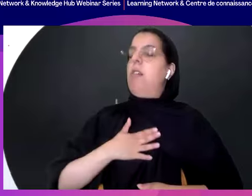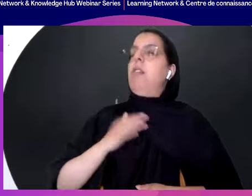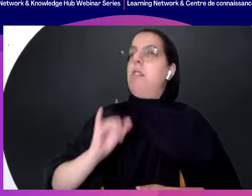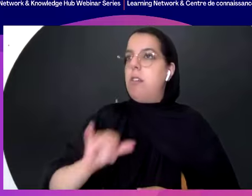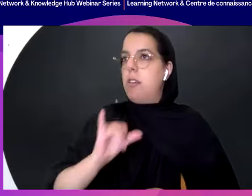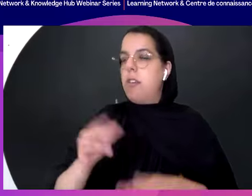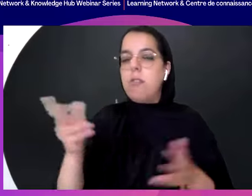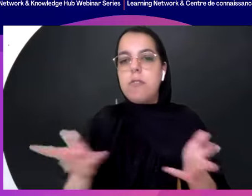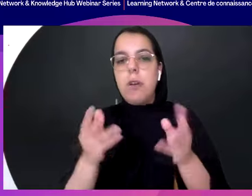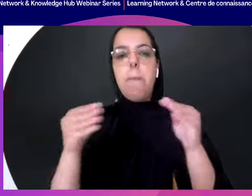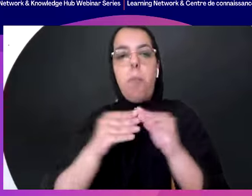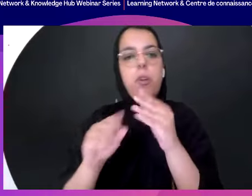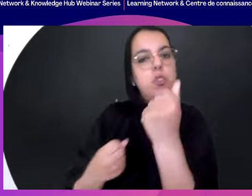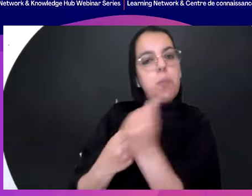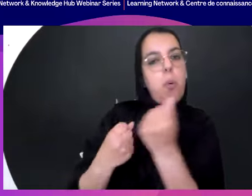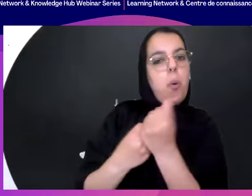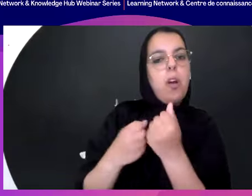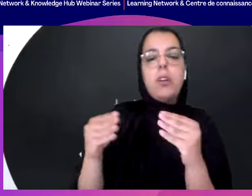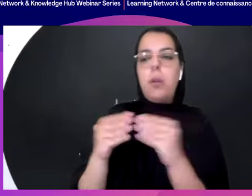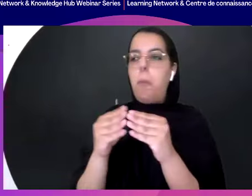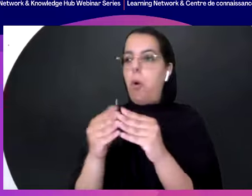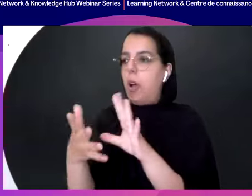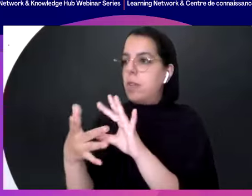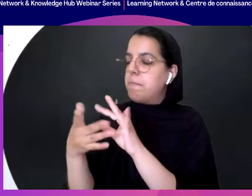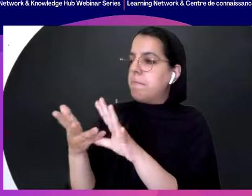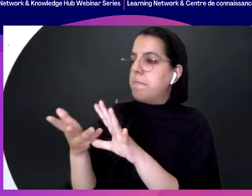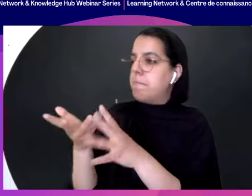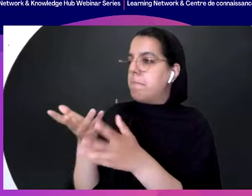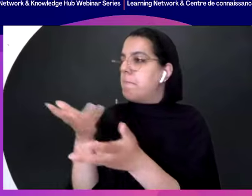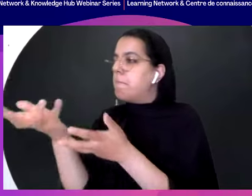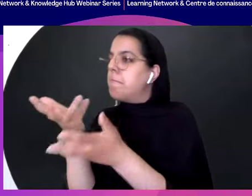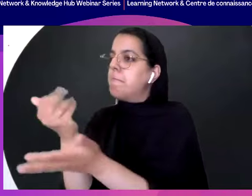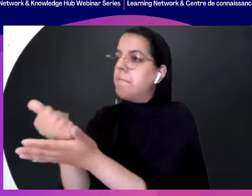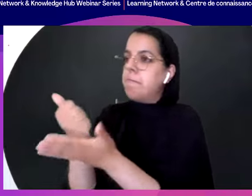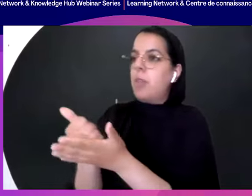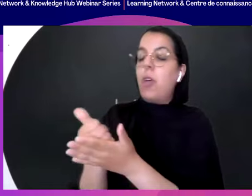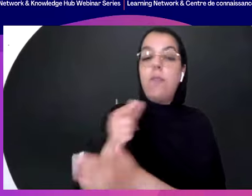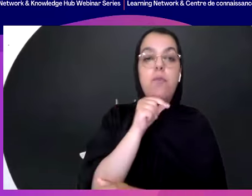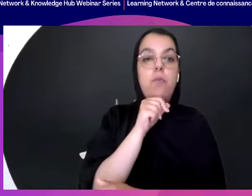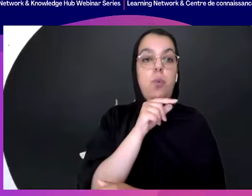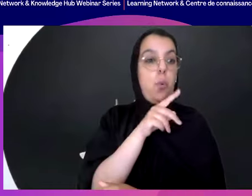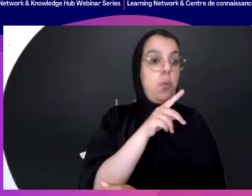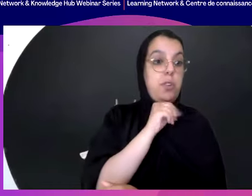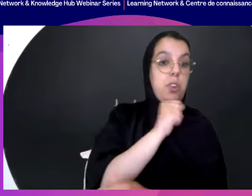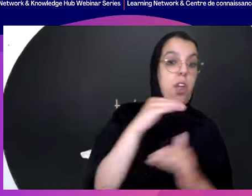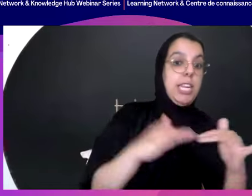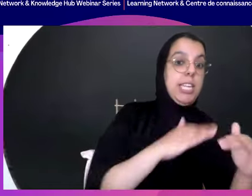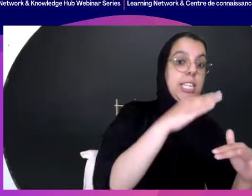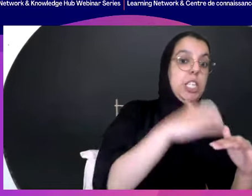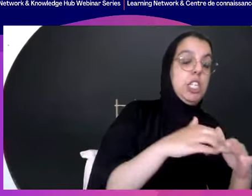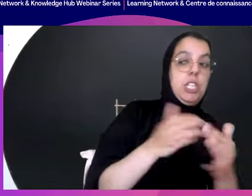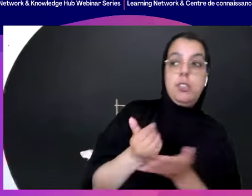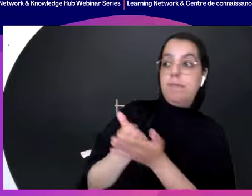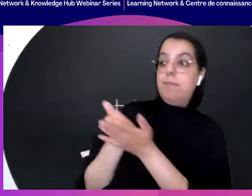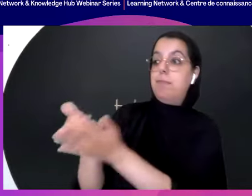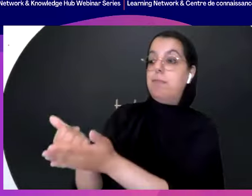and allyship among non-Indigenous peoples, and more healing